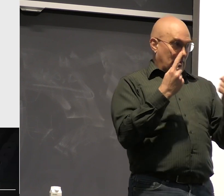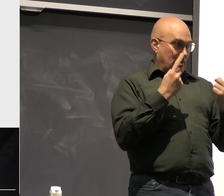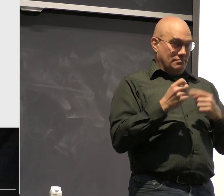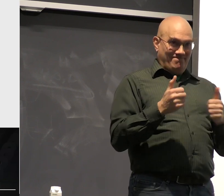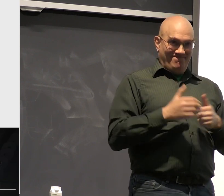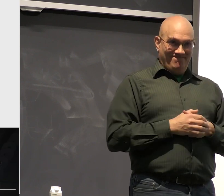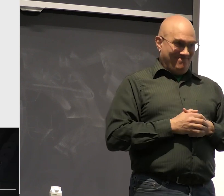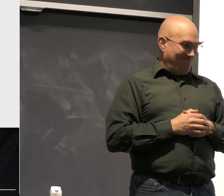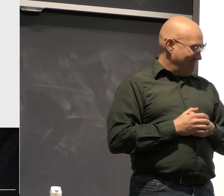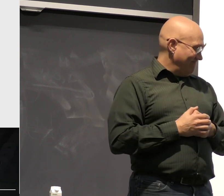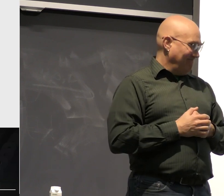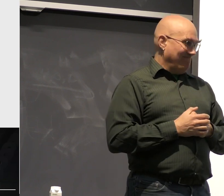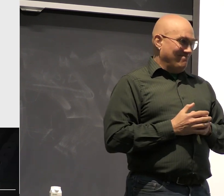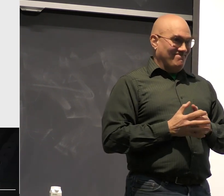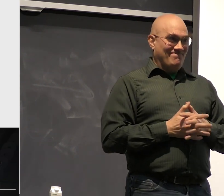There's some people coming forward. Thank you.